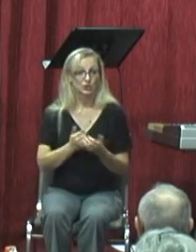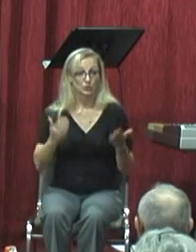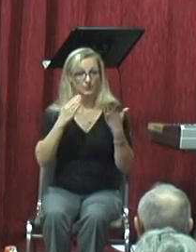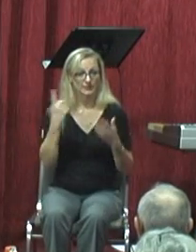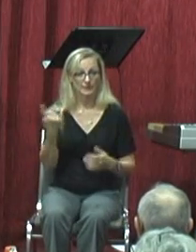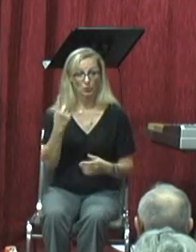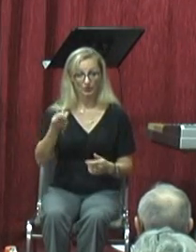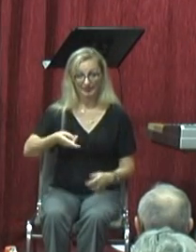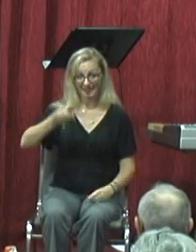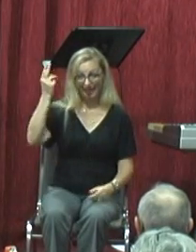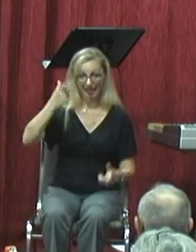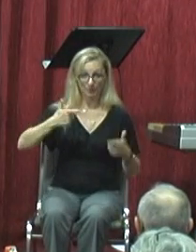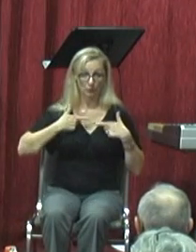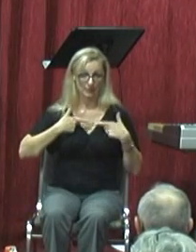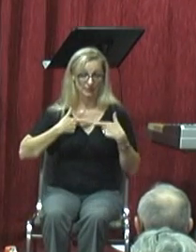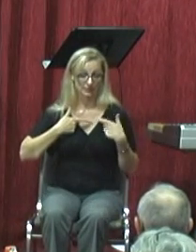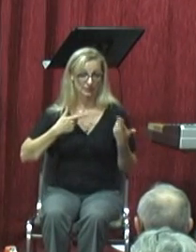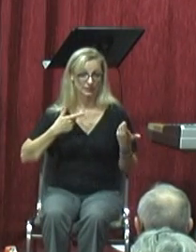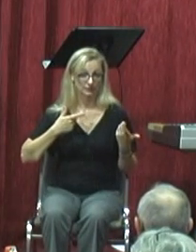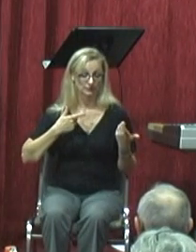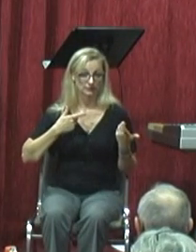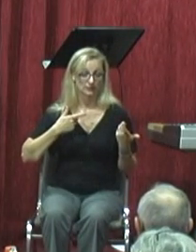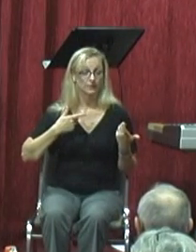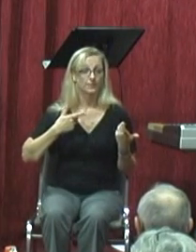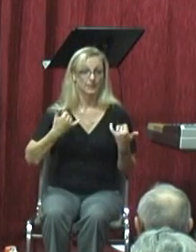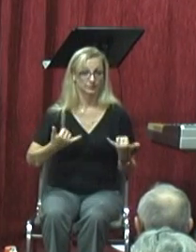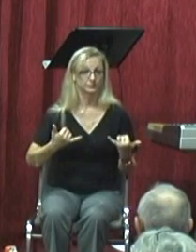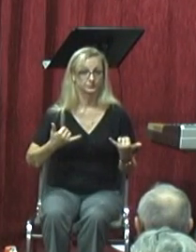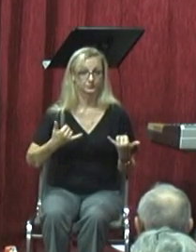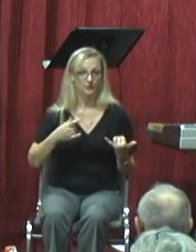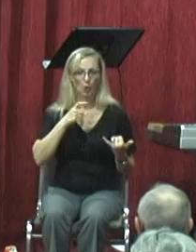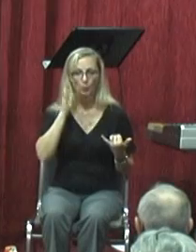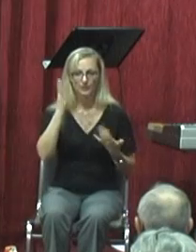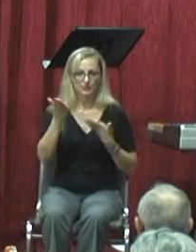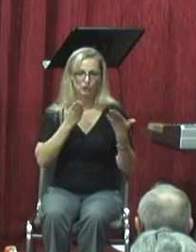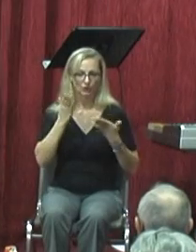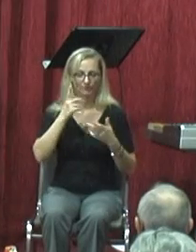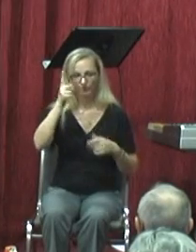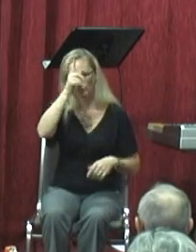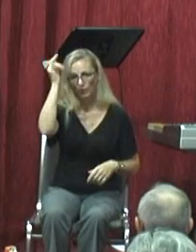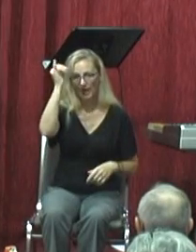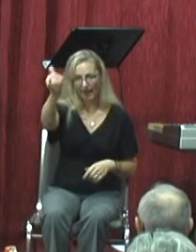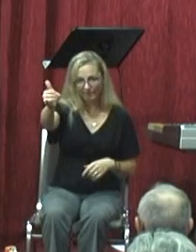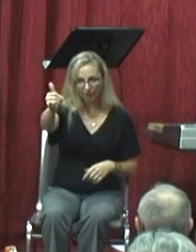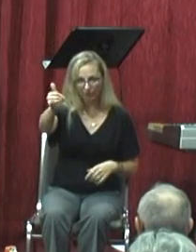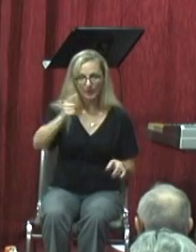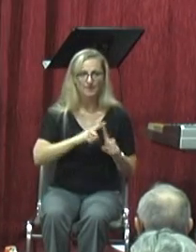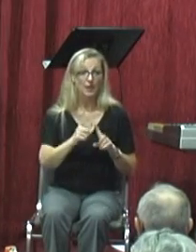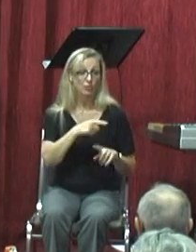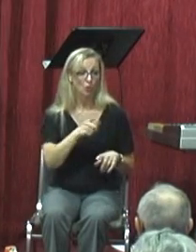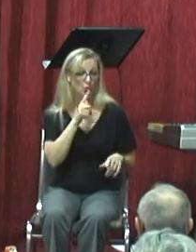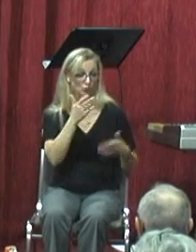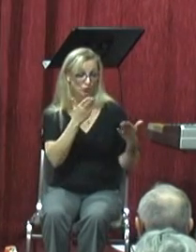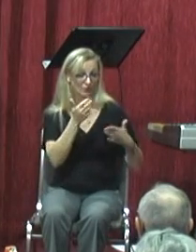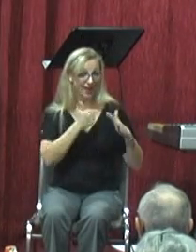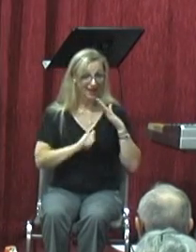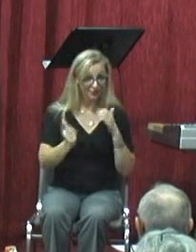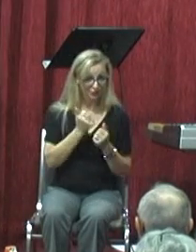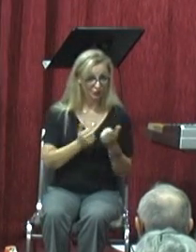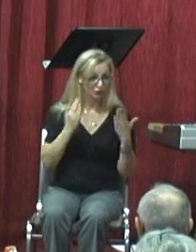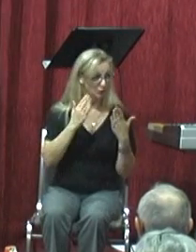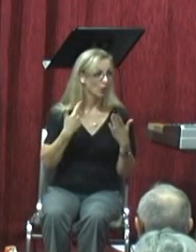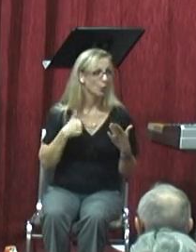forever. But the Kohanim who serve under this great Kohen Hagadol, we do pass